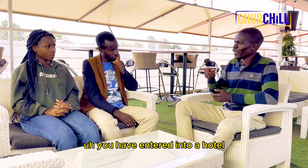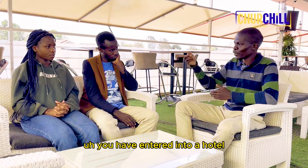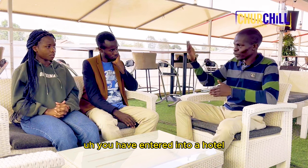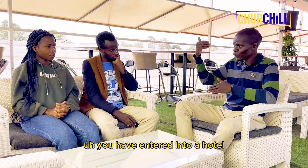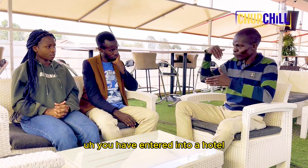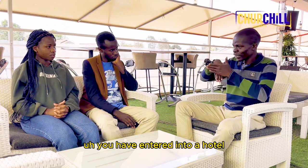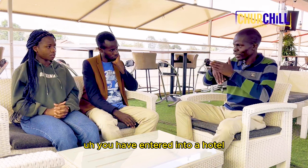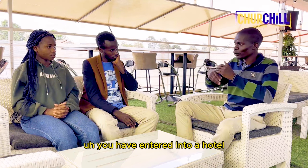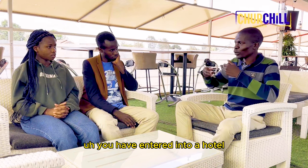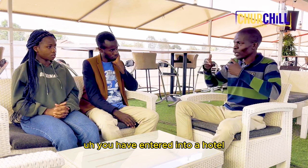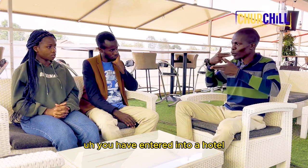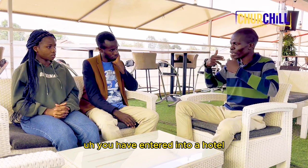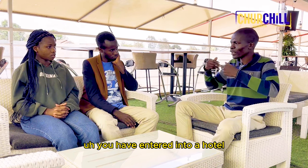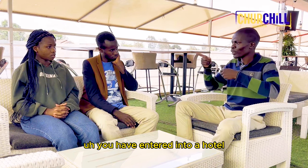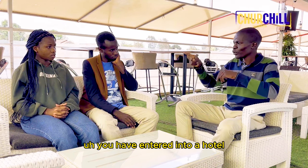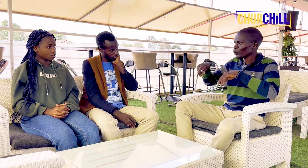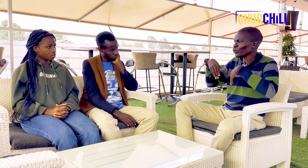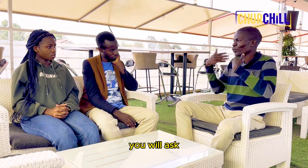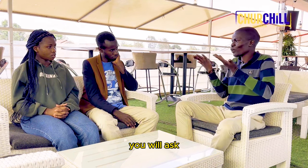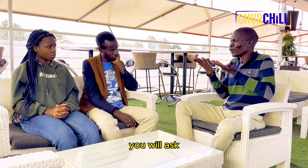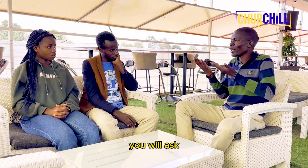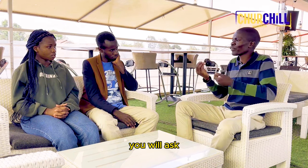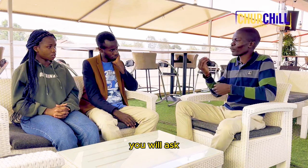You have entered into a hotel. You will ask,